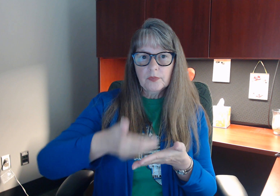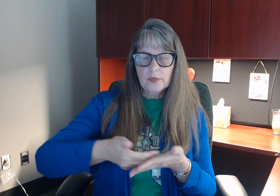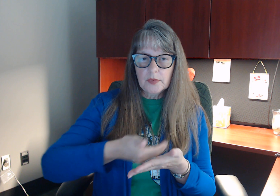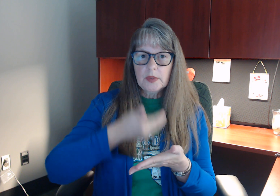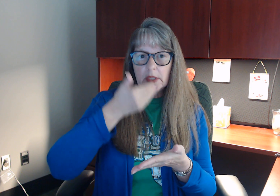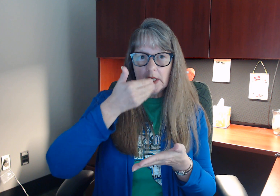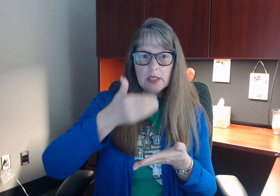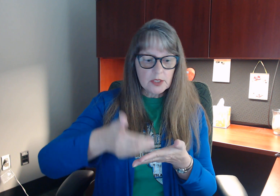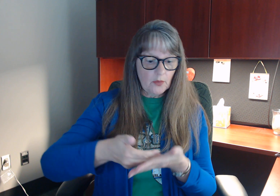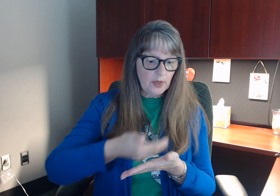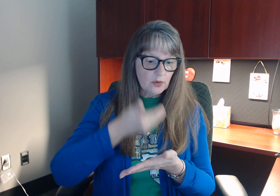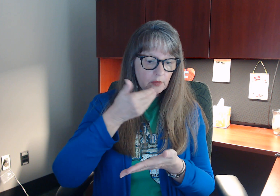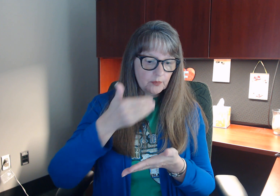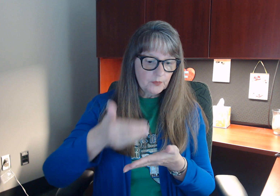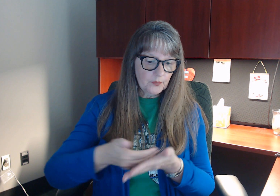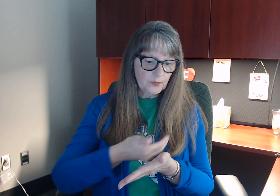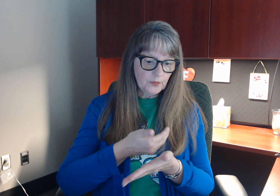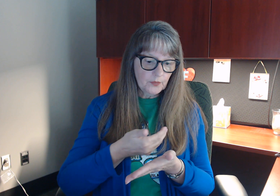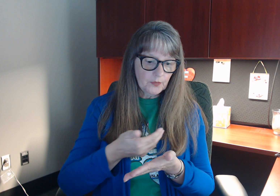to eat cereal.